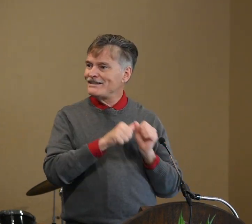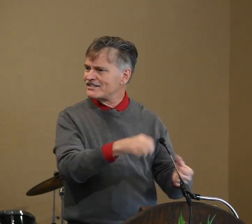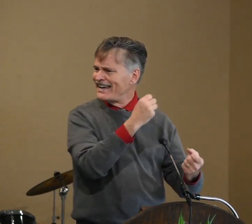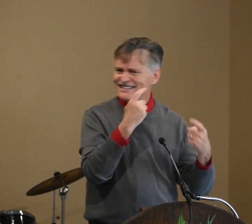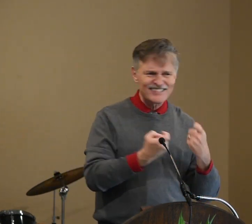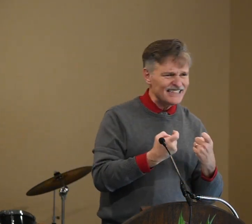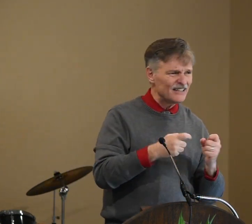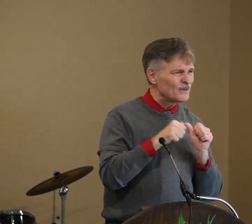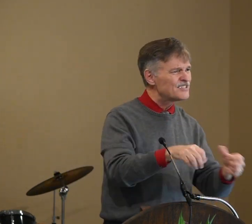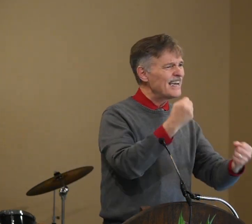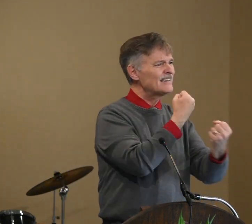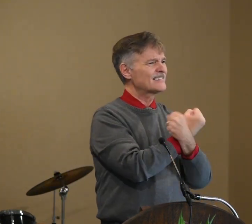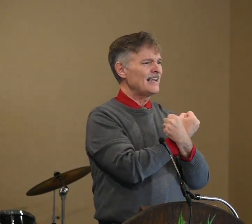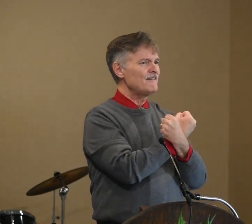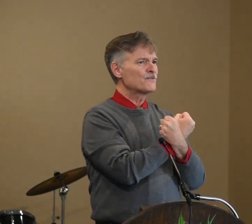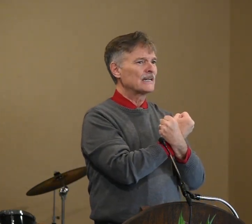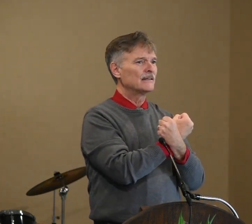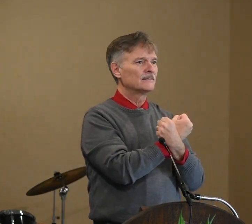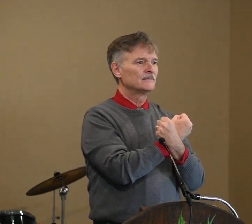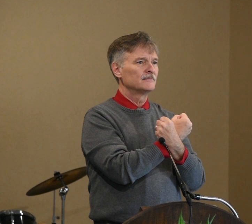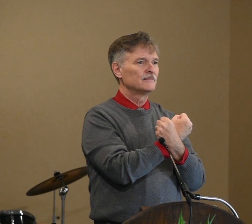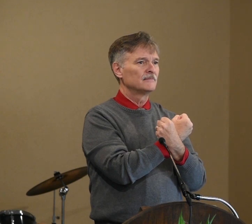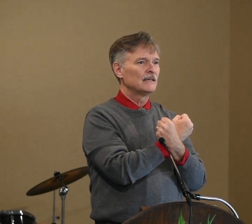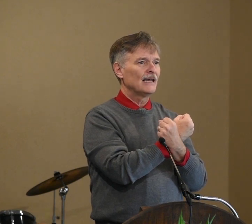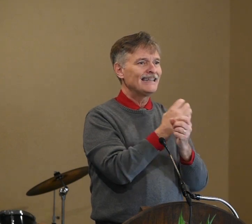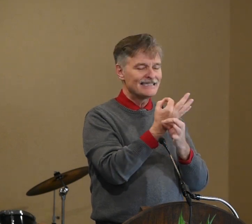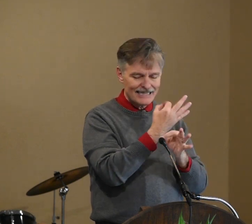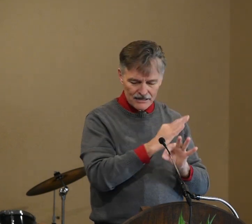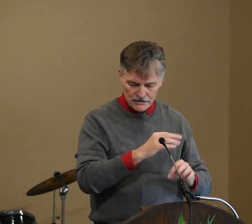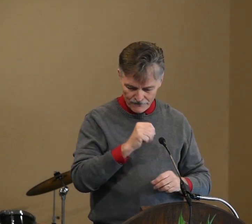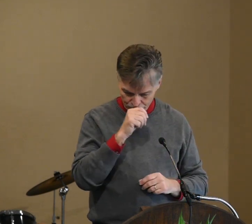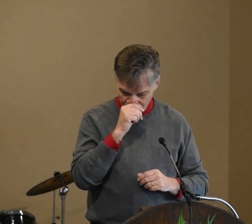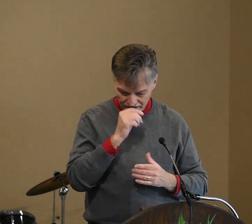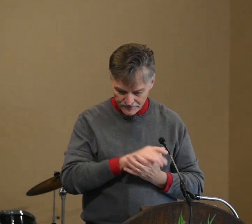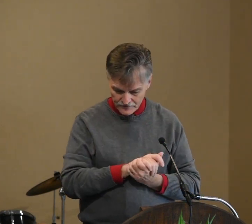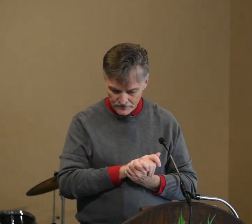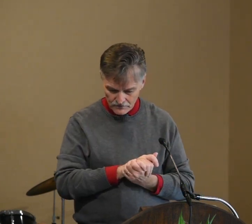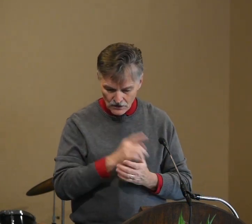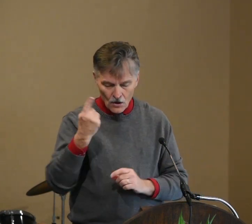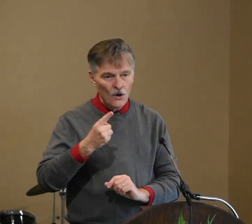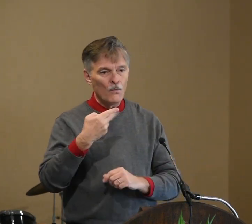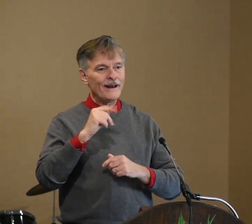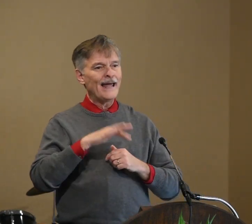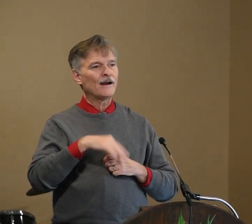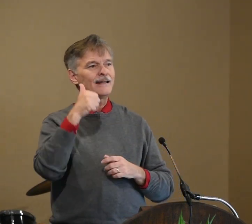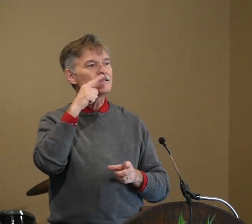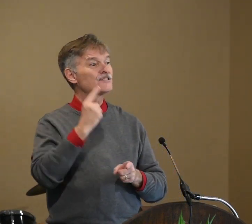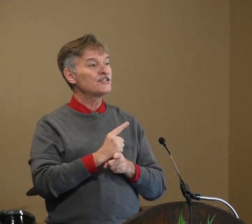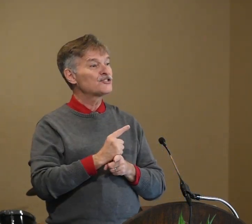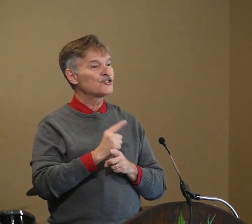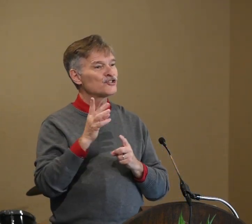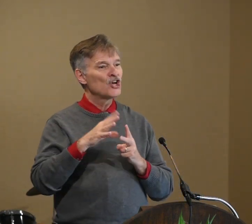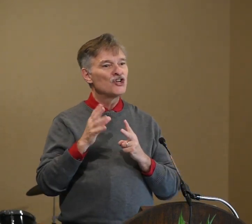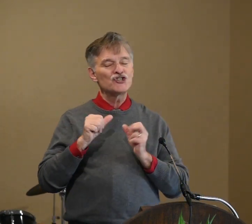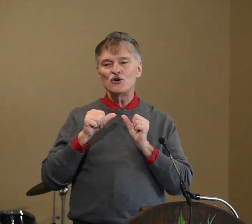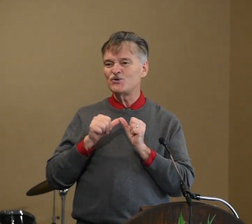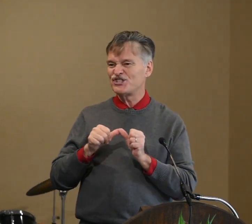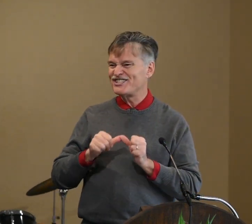stay in sin. We stay in slavery. And he set us free. One of Harriet's sisters chose to